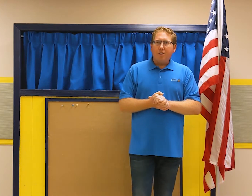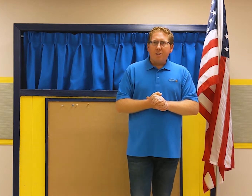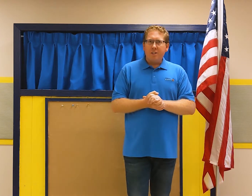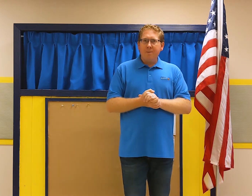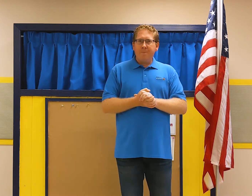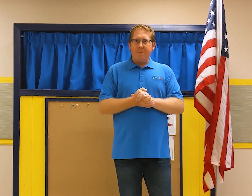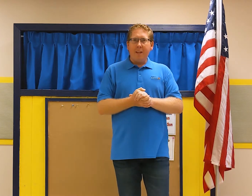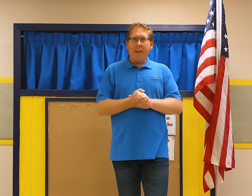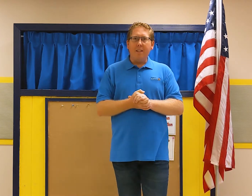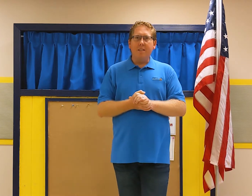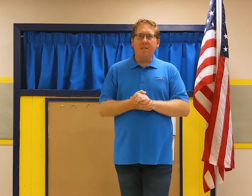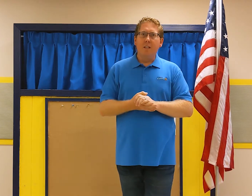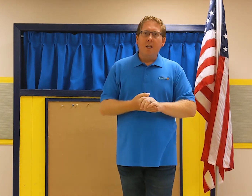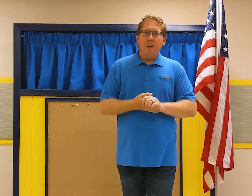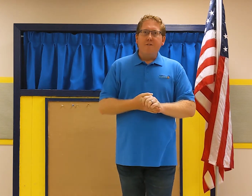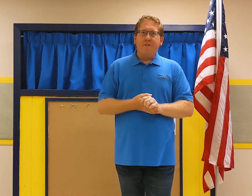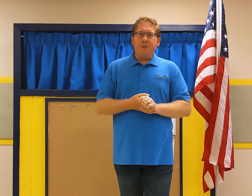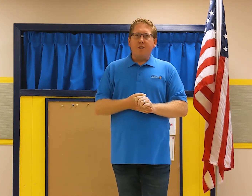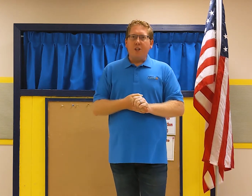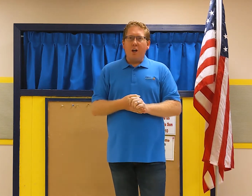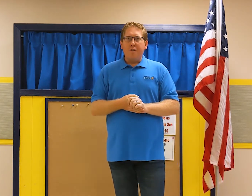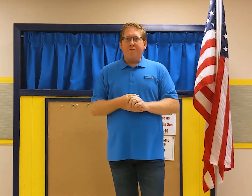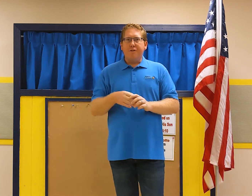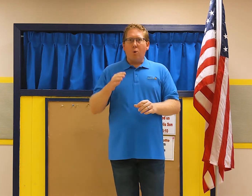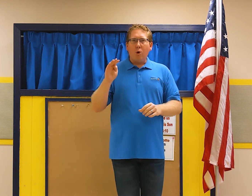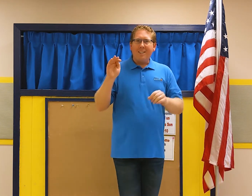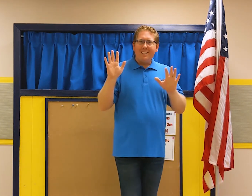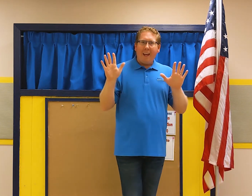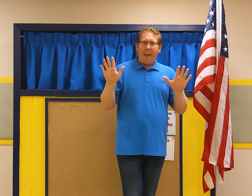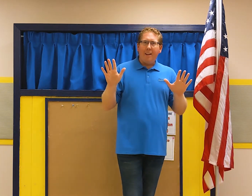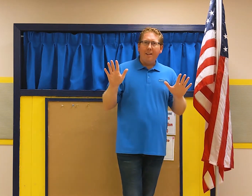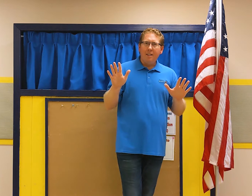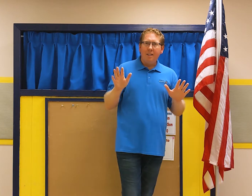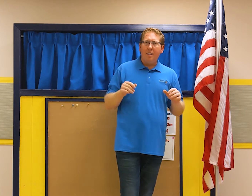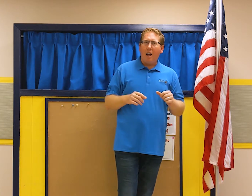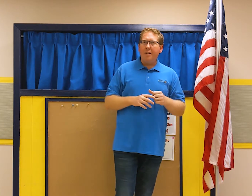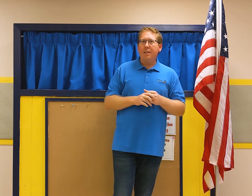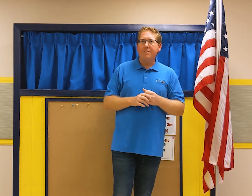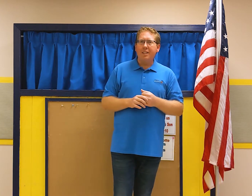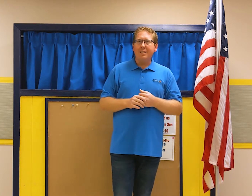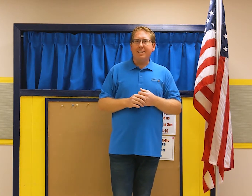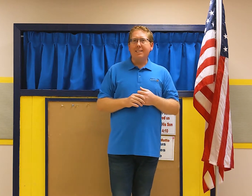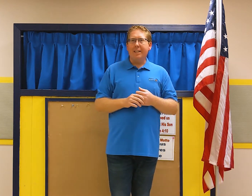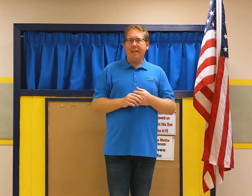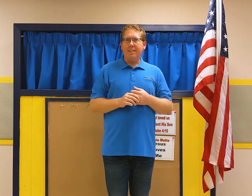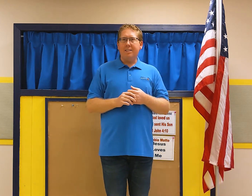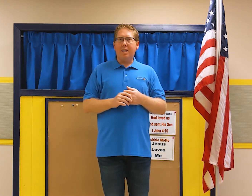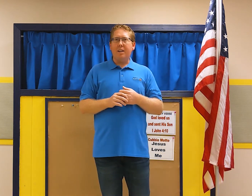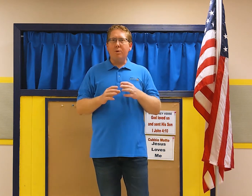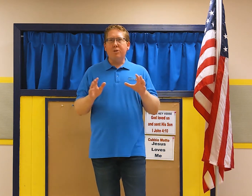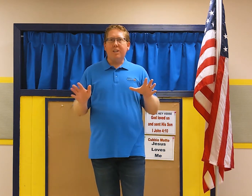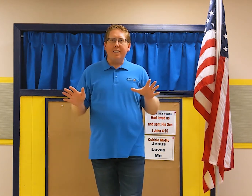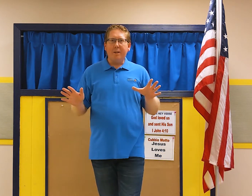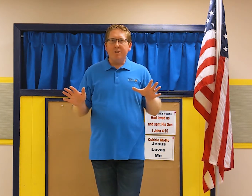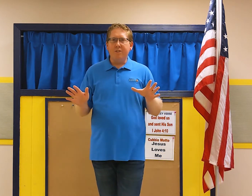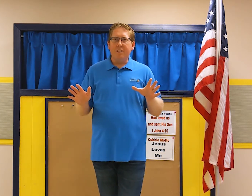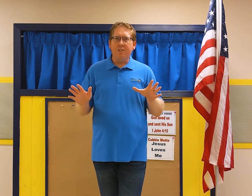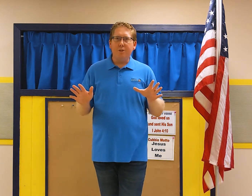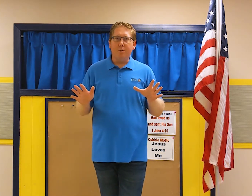verse is 1 John 4:10. God loved us and sent his son. And we do sign language for this too.